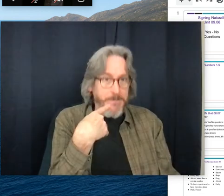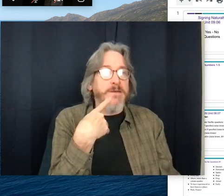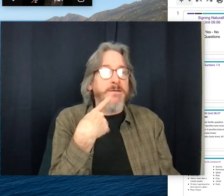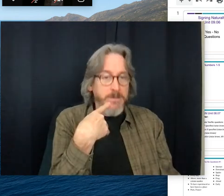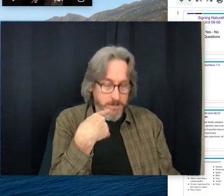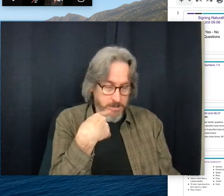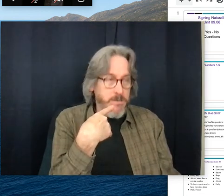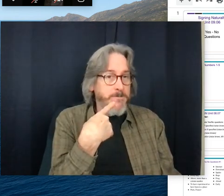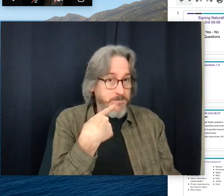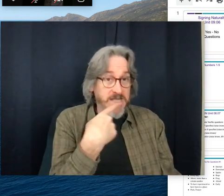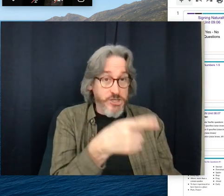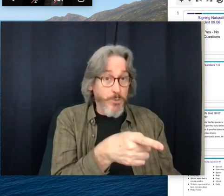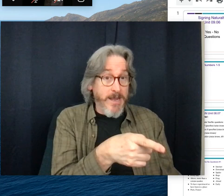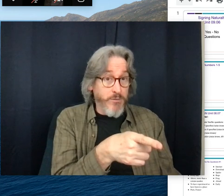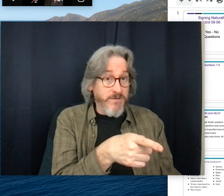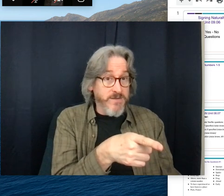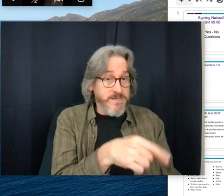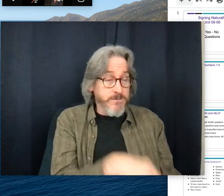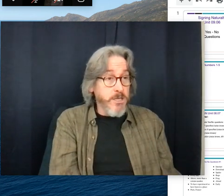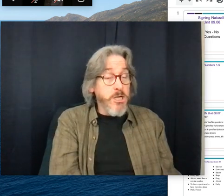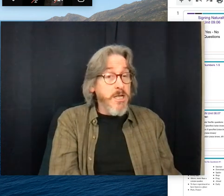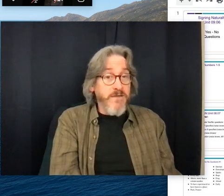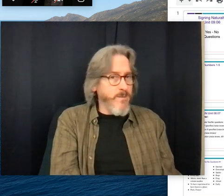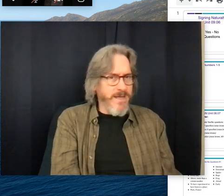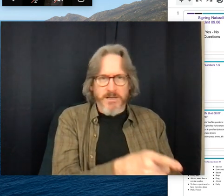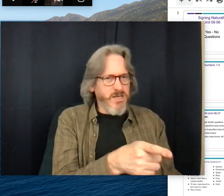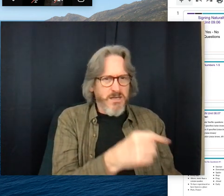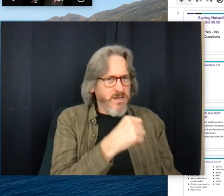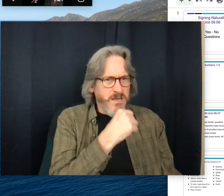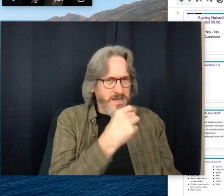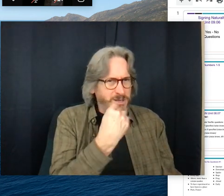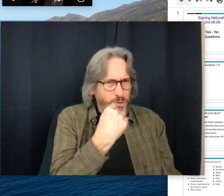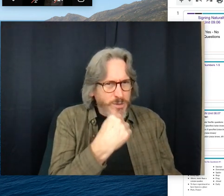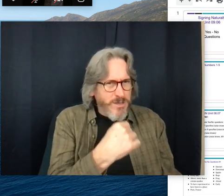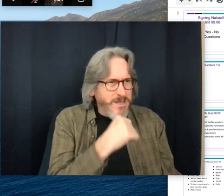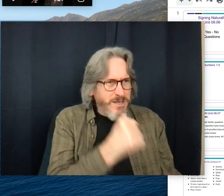positive statement, it's you ate breakfast. If you make it,